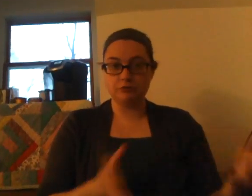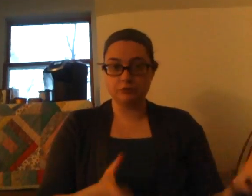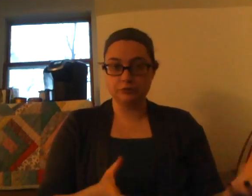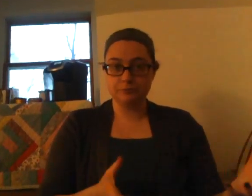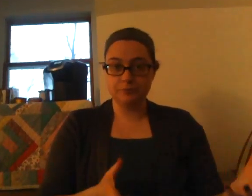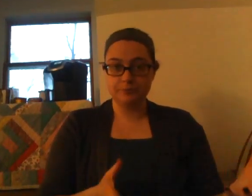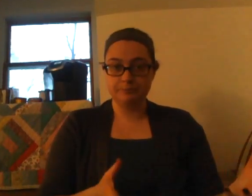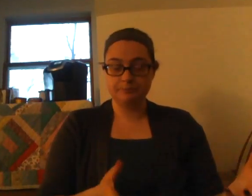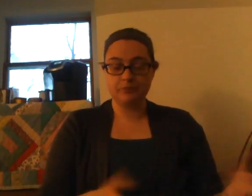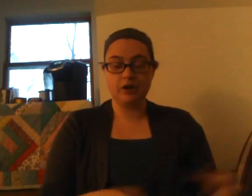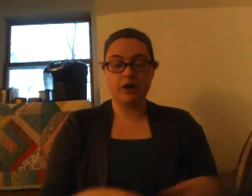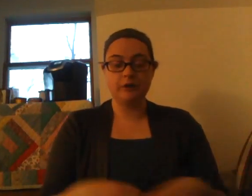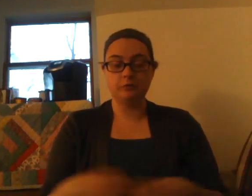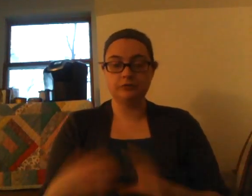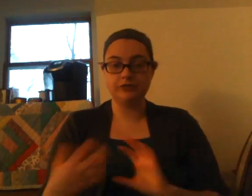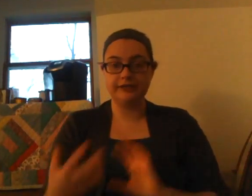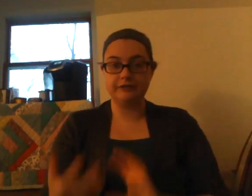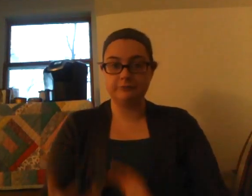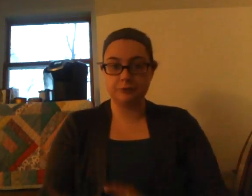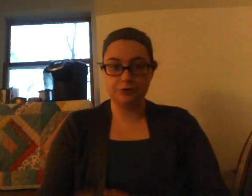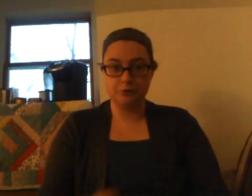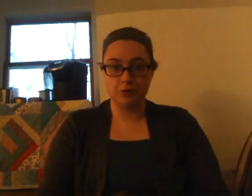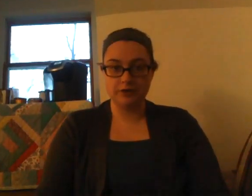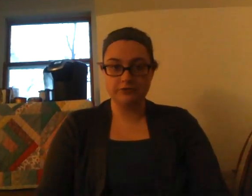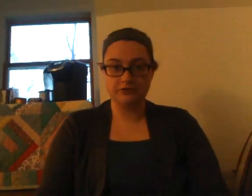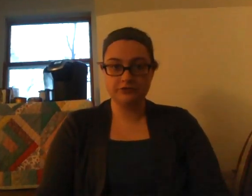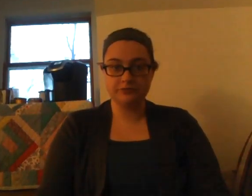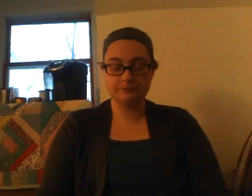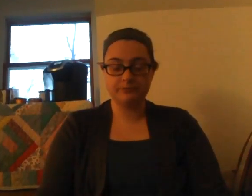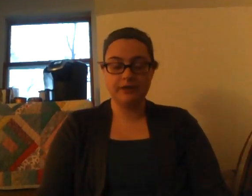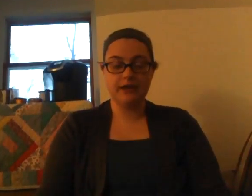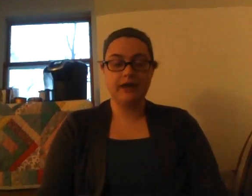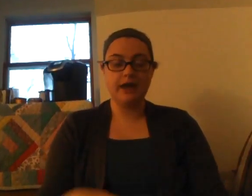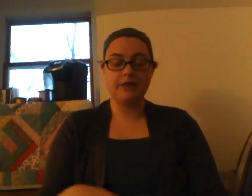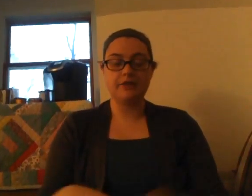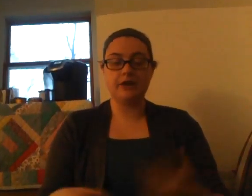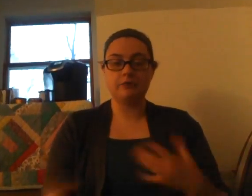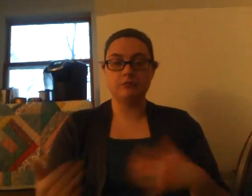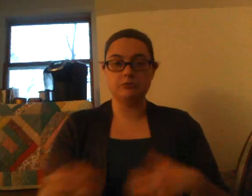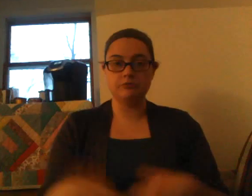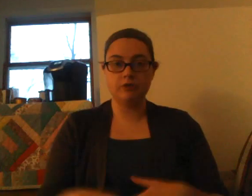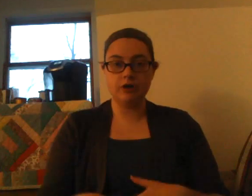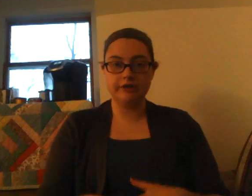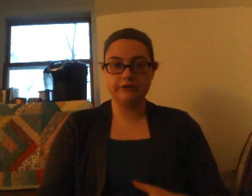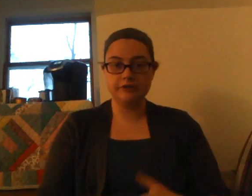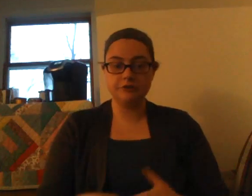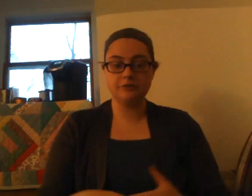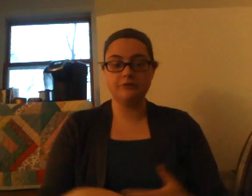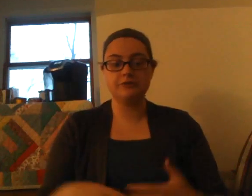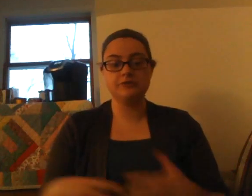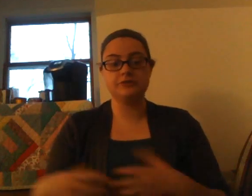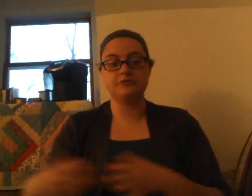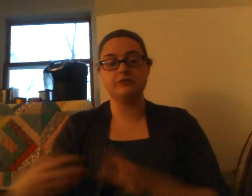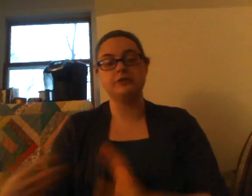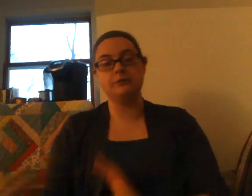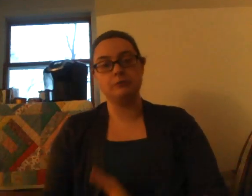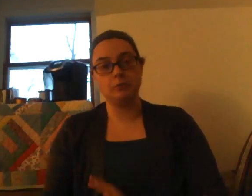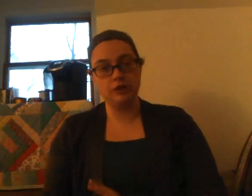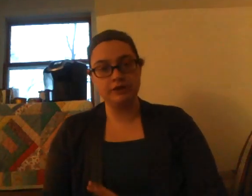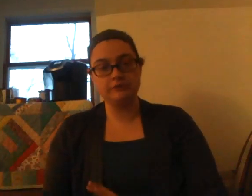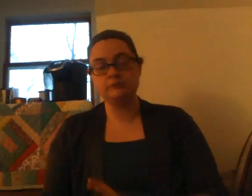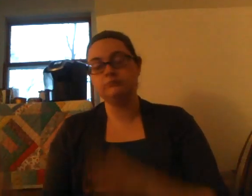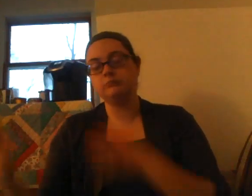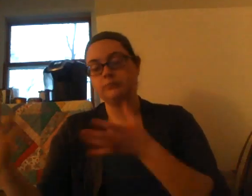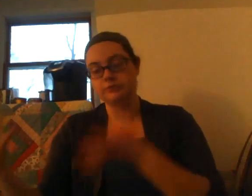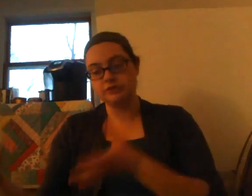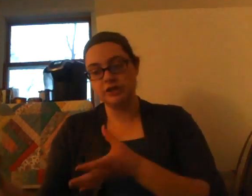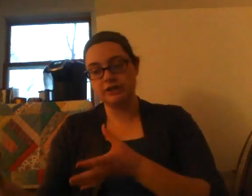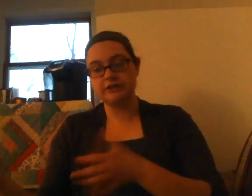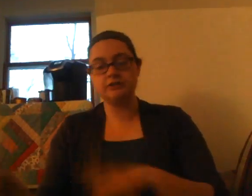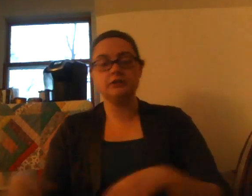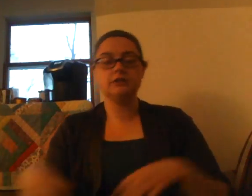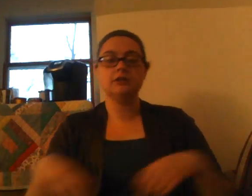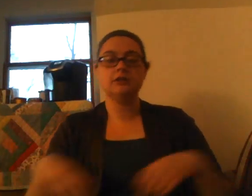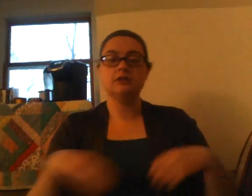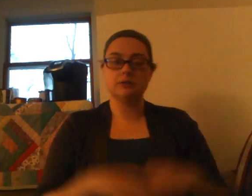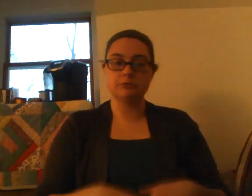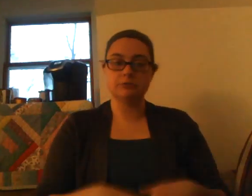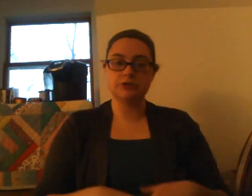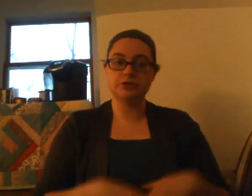group. I will sign it for you once, and then I will move on and tell you that this is the number 1, sign, number